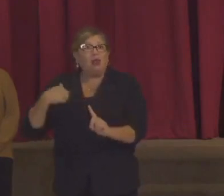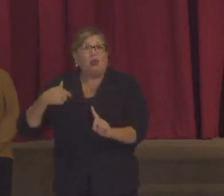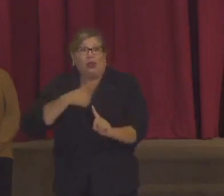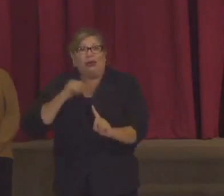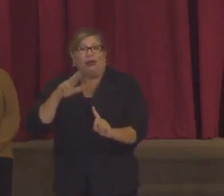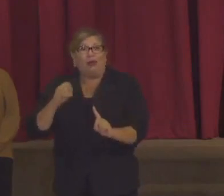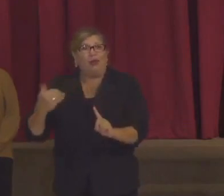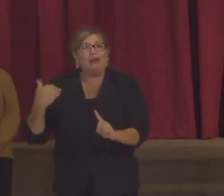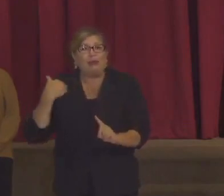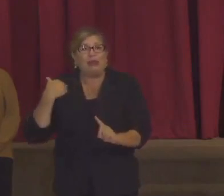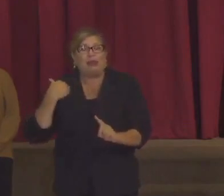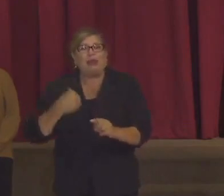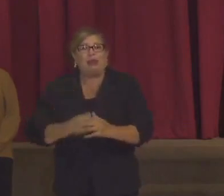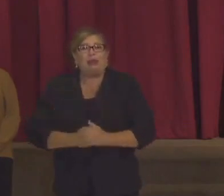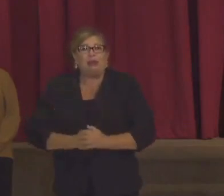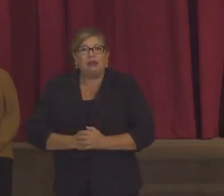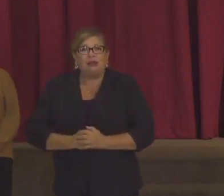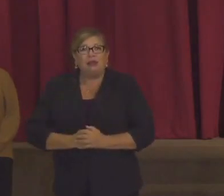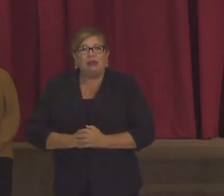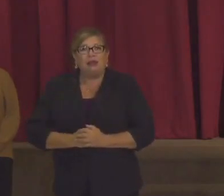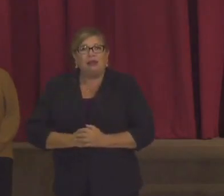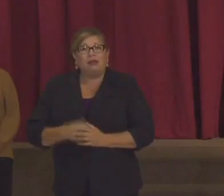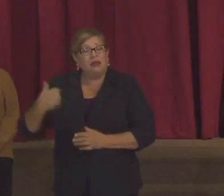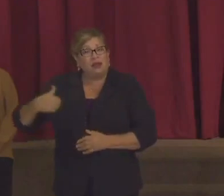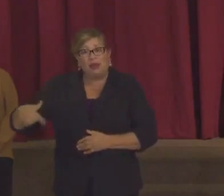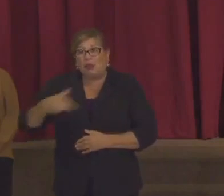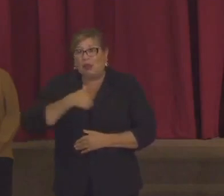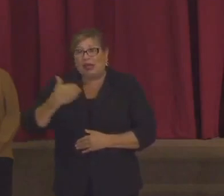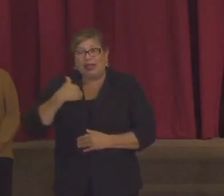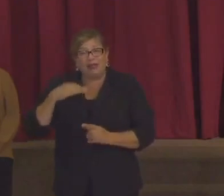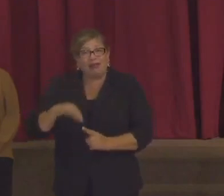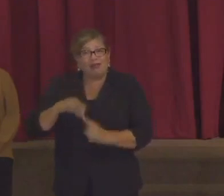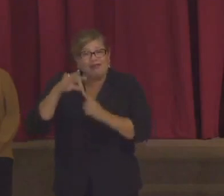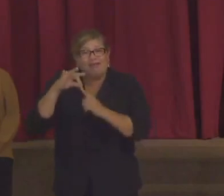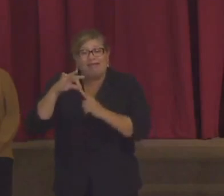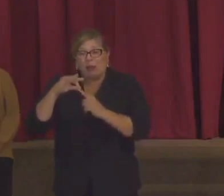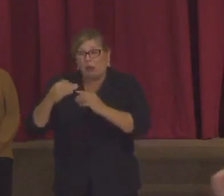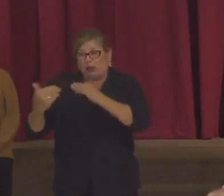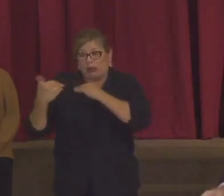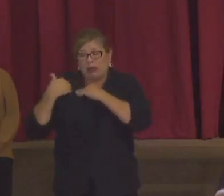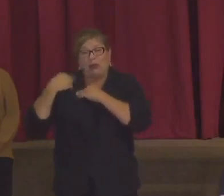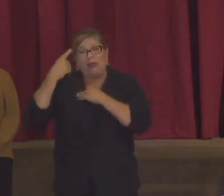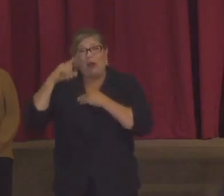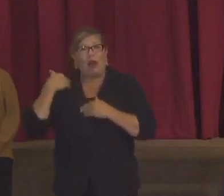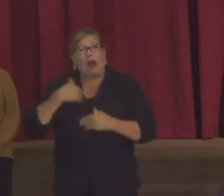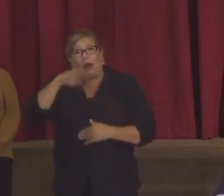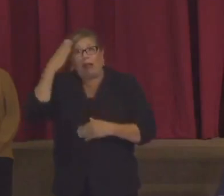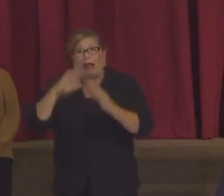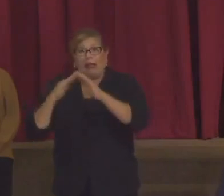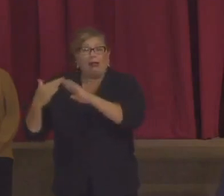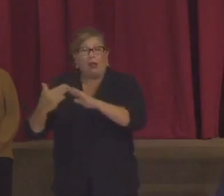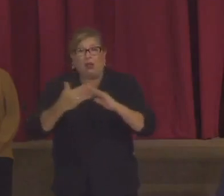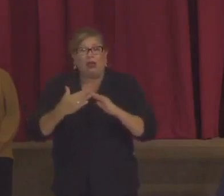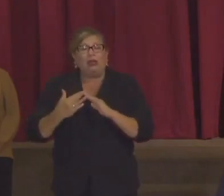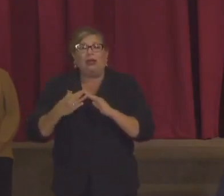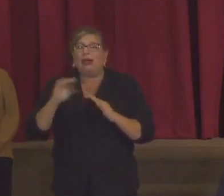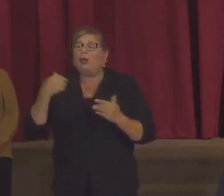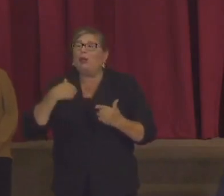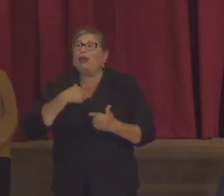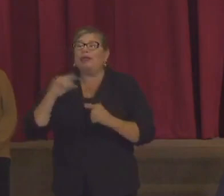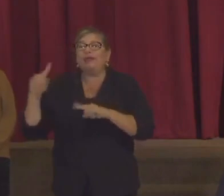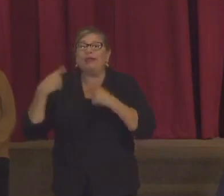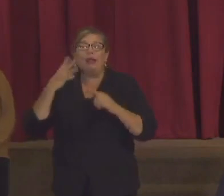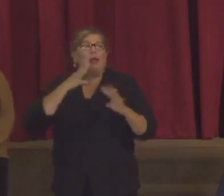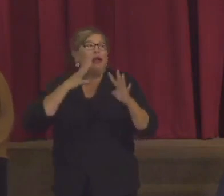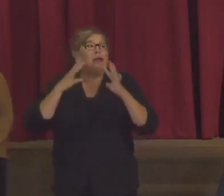We have a unique responsibility to the black community in this country, and we've been playing lip service about that for